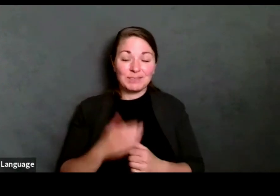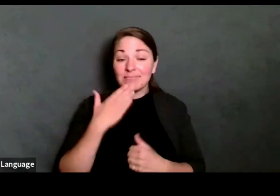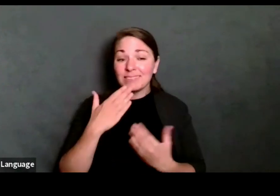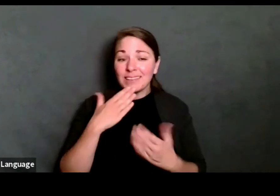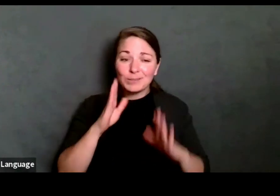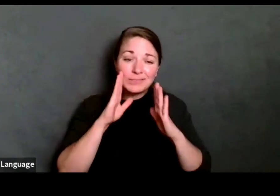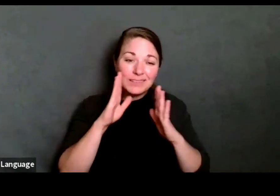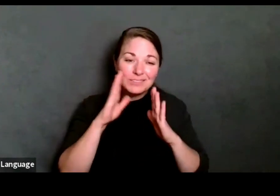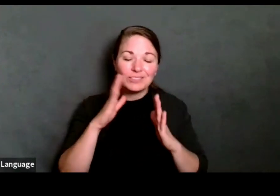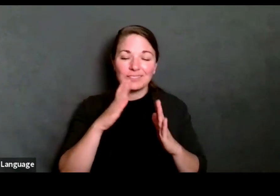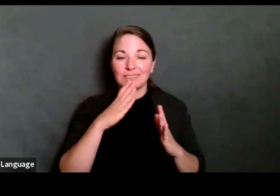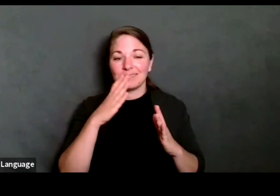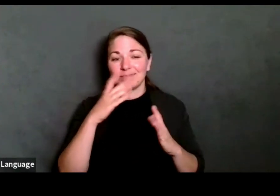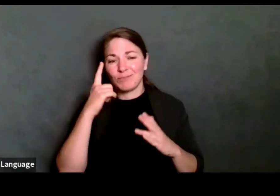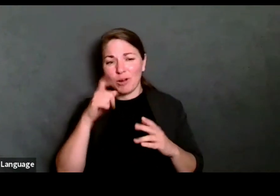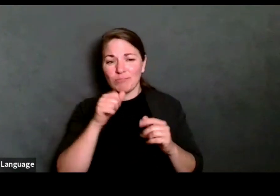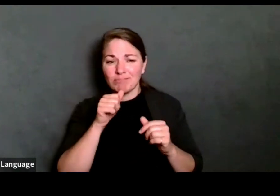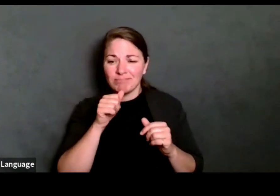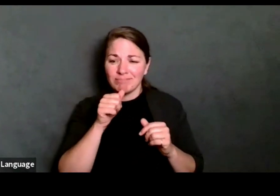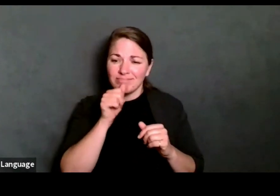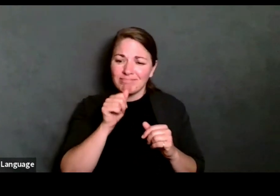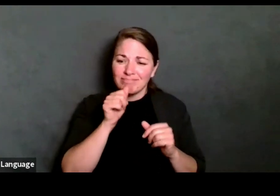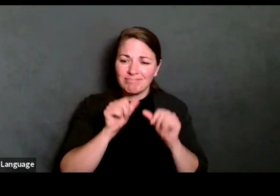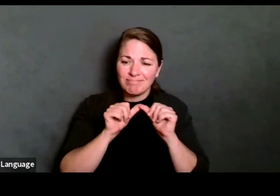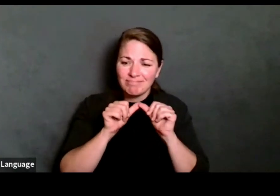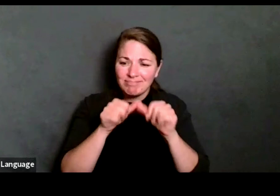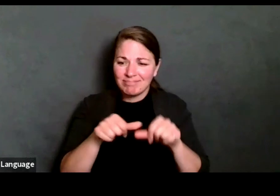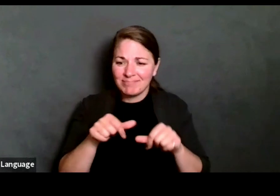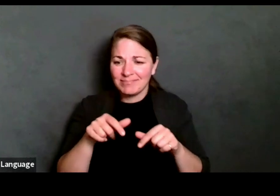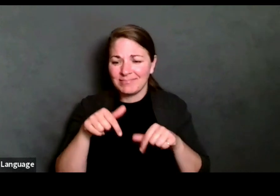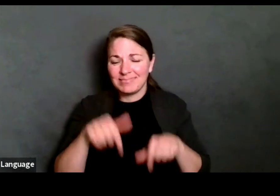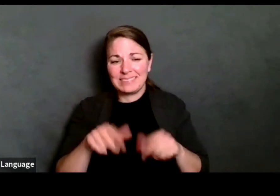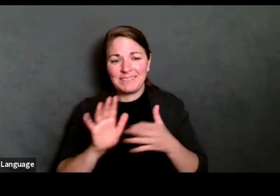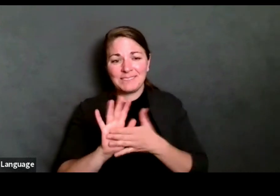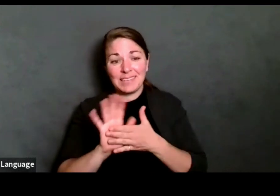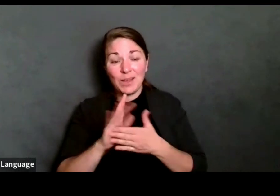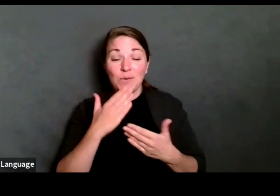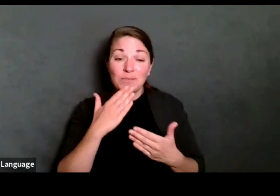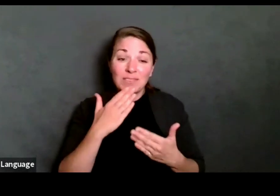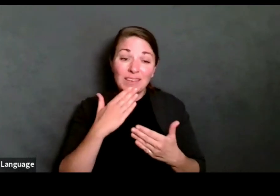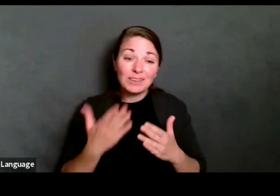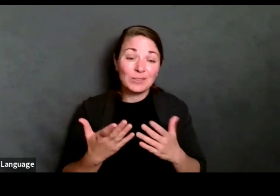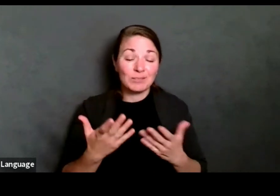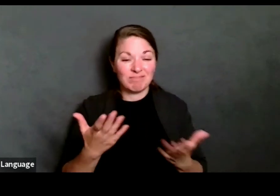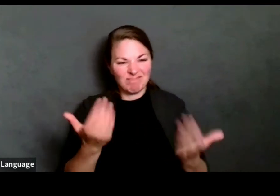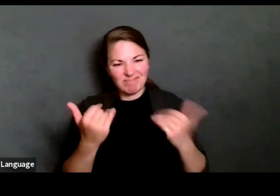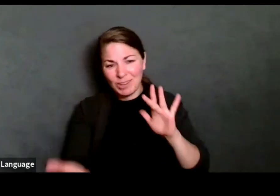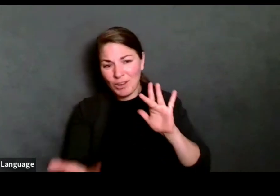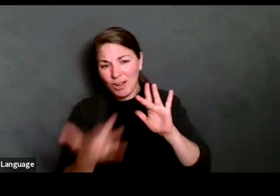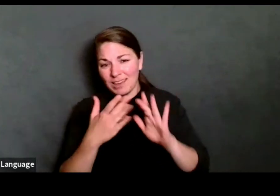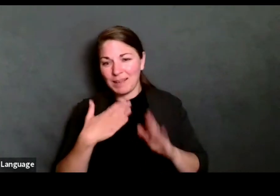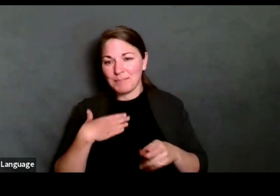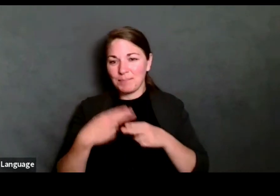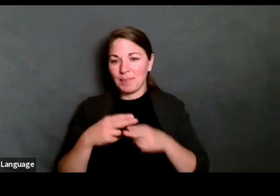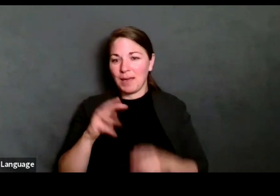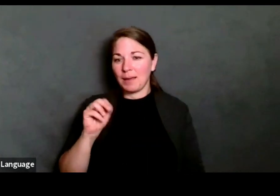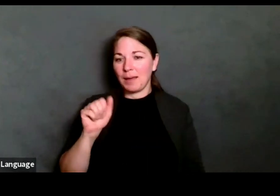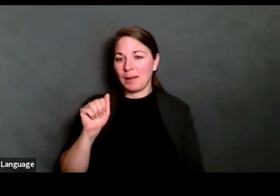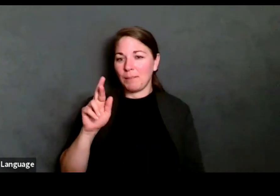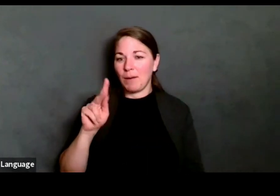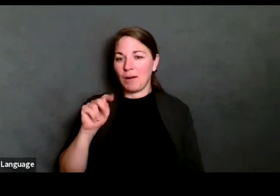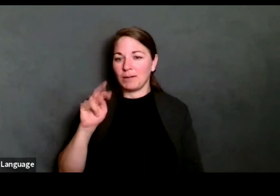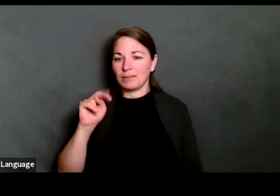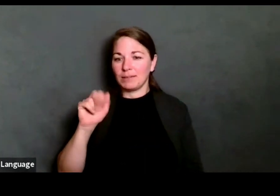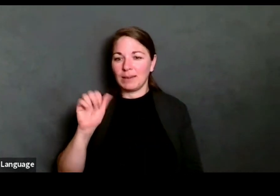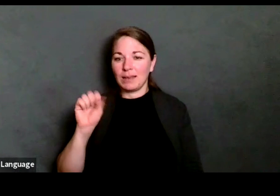your attention and for sticking out through this long video. Please feel free to reach out to me. Again, my name is Martina Shabram. I'm the Outreach and